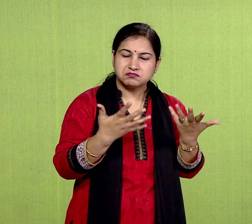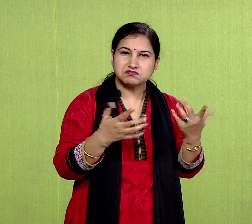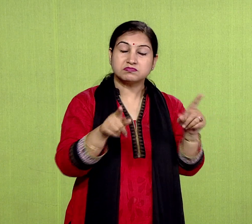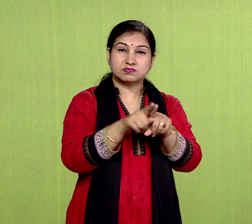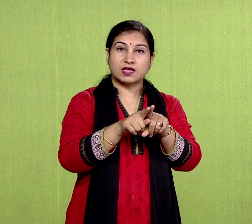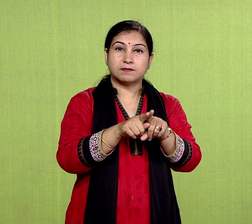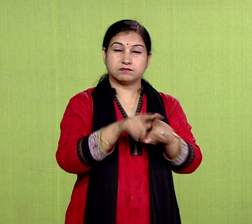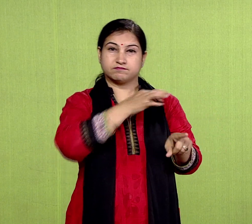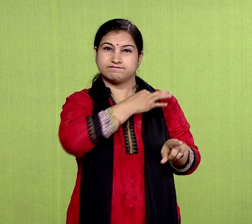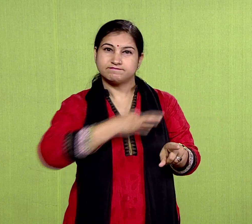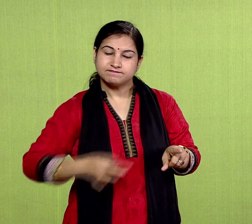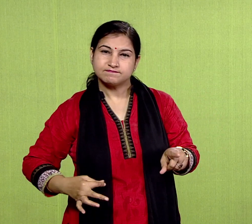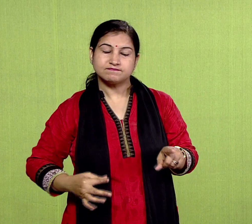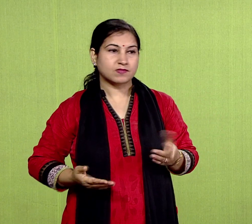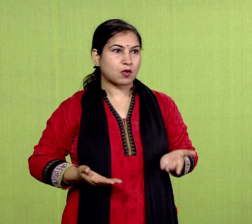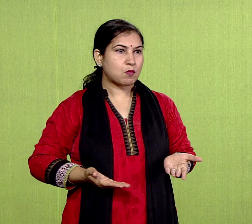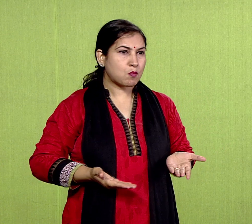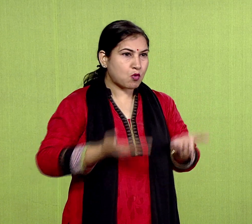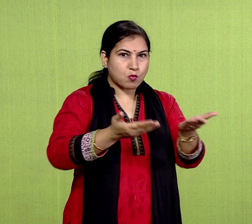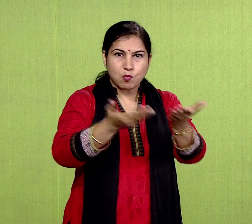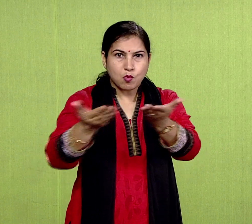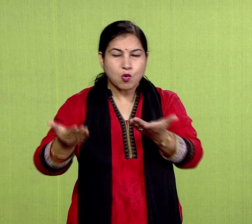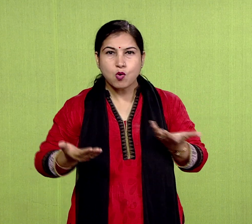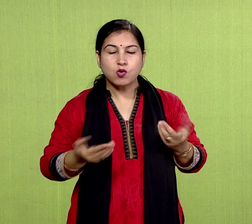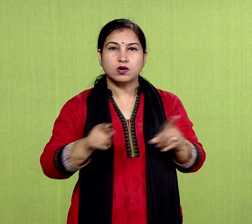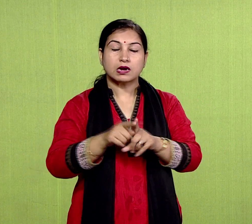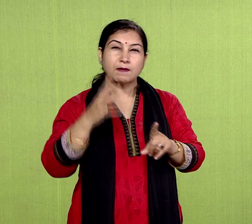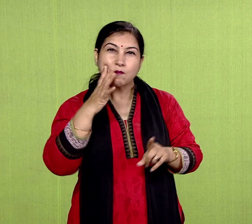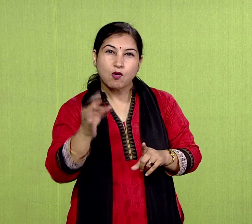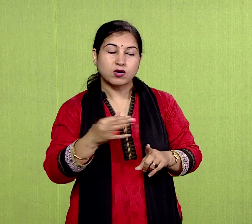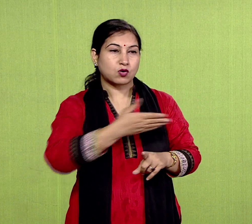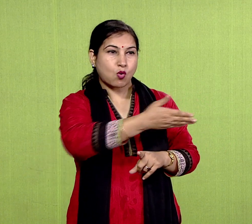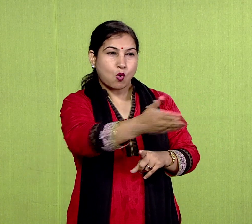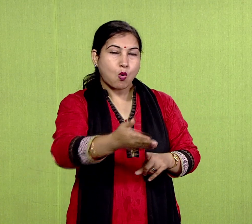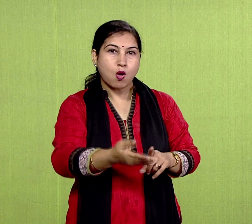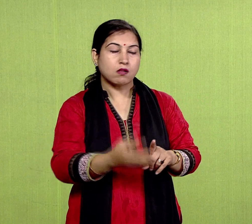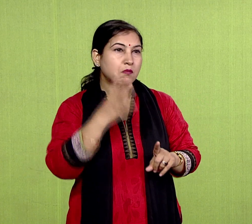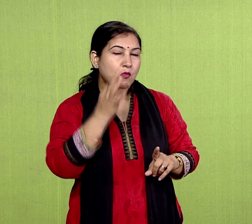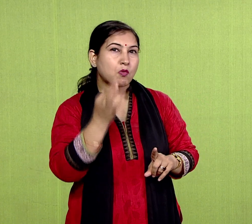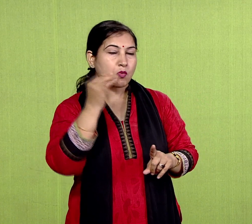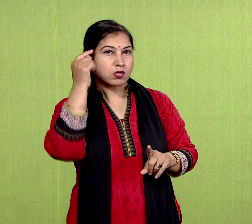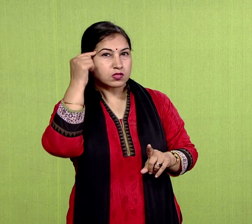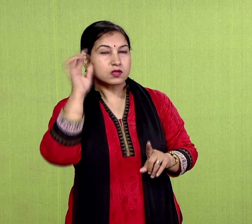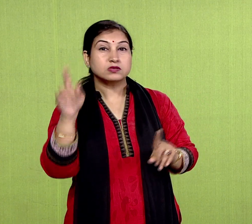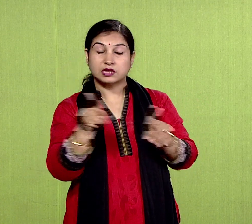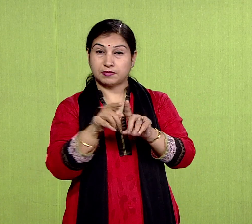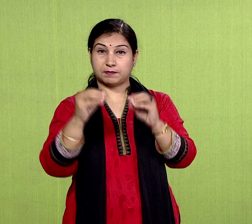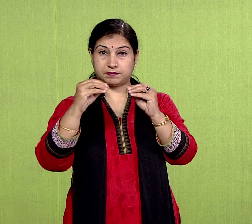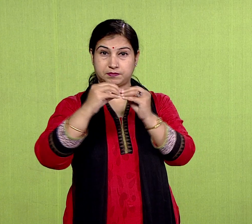Brahmanism became the most important religion, while Buddhism